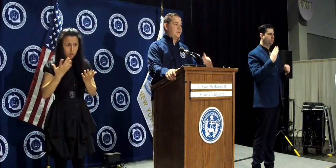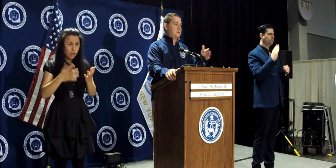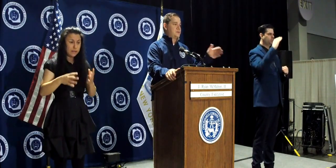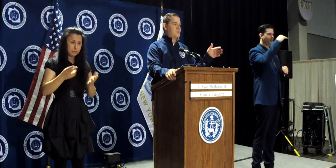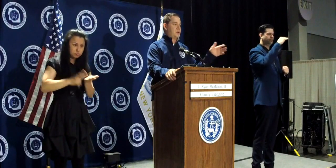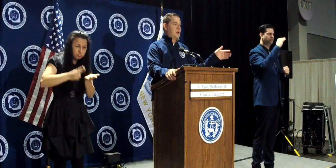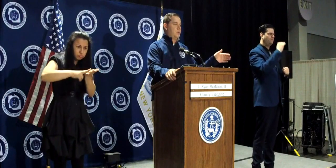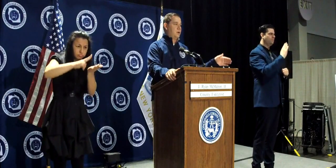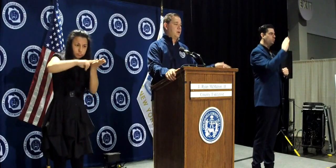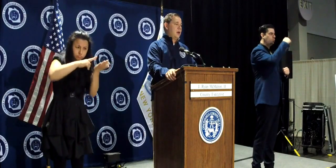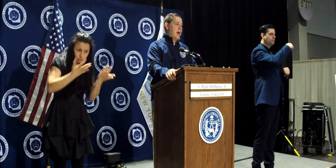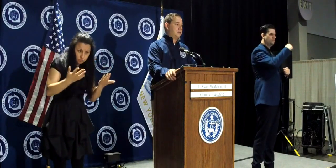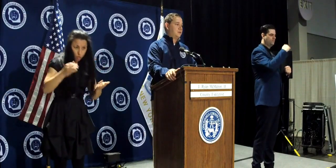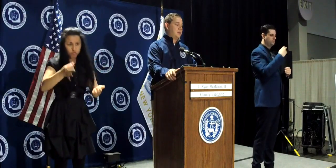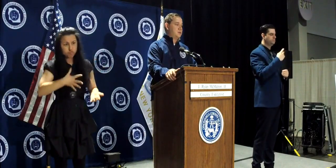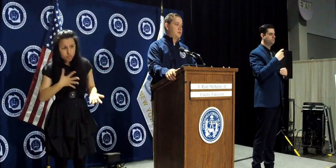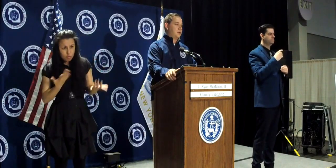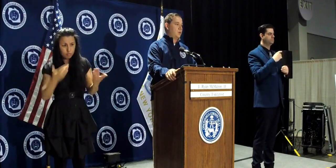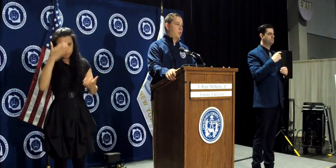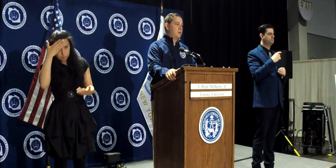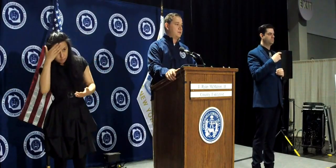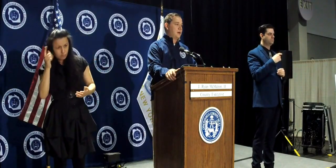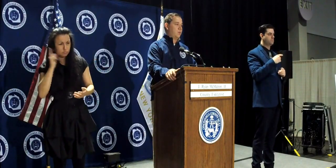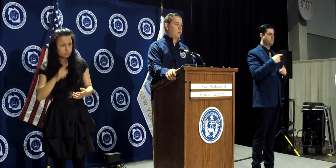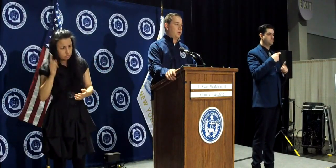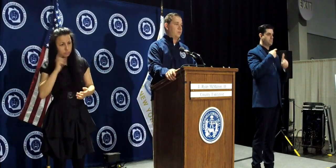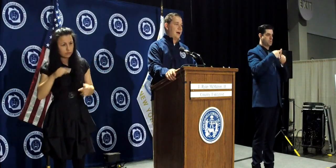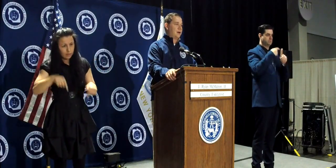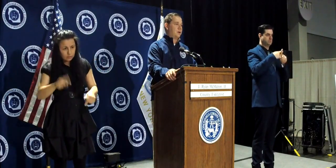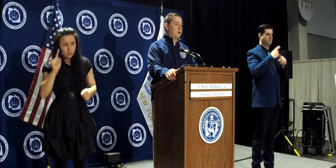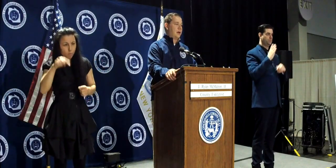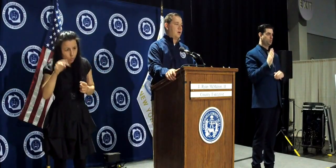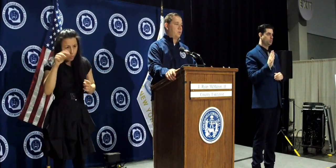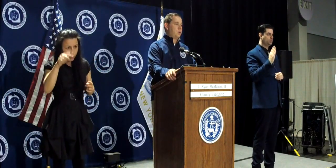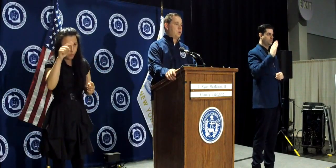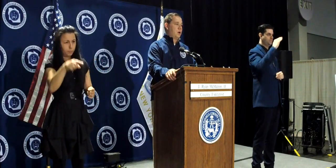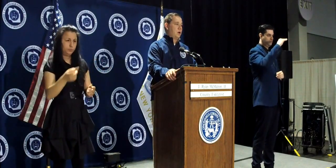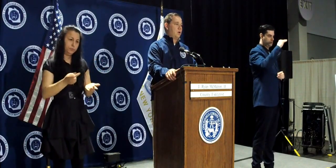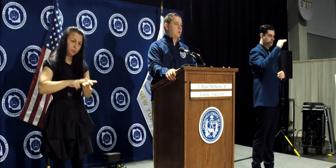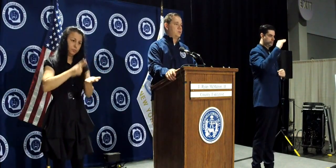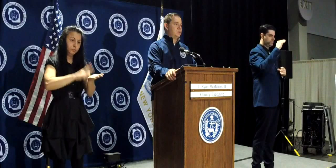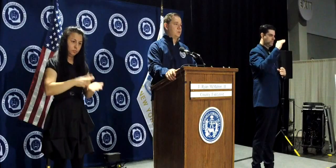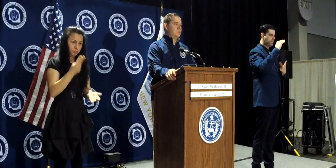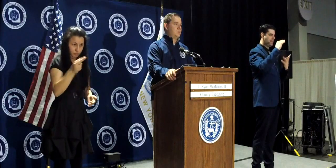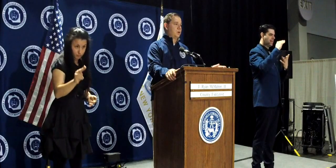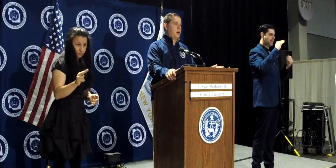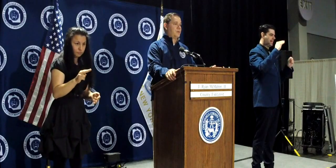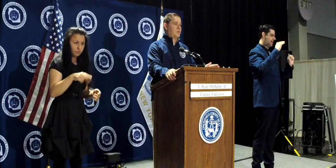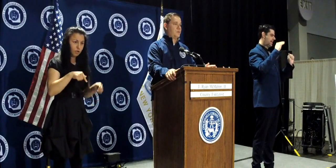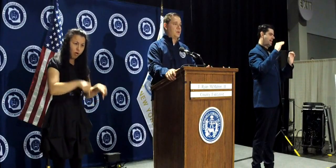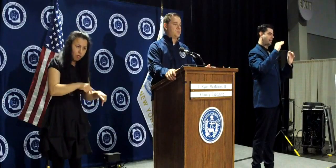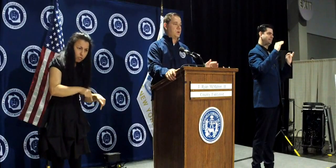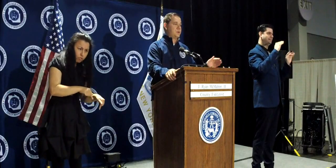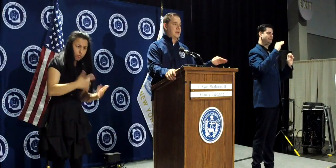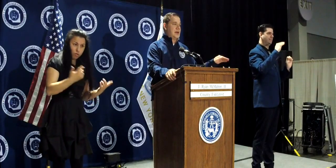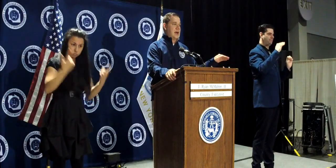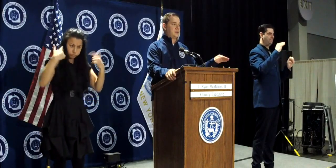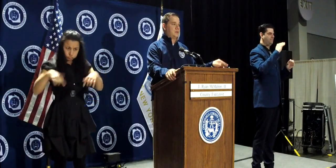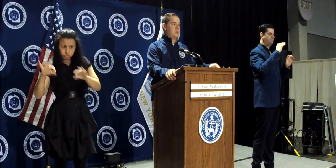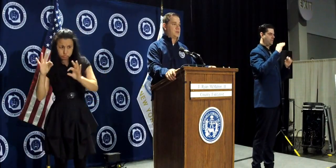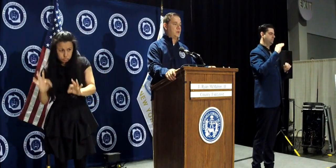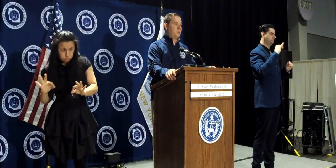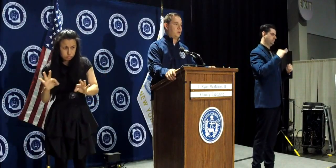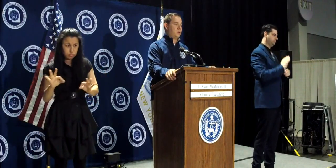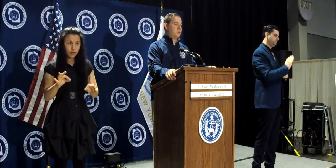new positives every day, but active cases are the ones that we're really monitoring now. Once you recover from this, what does that